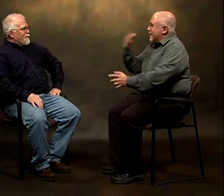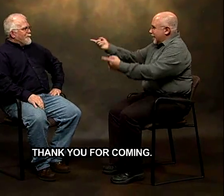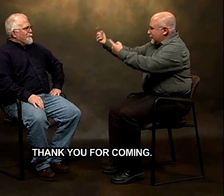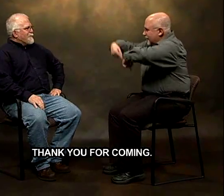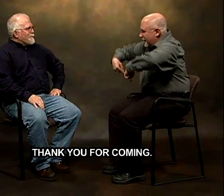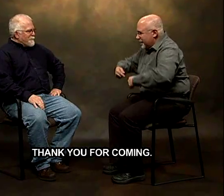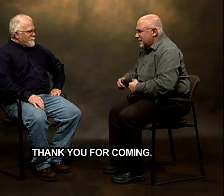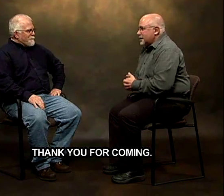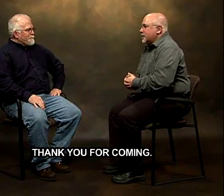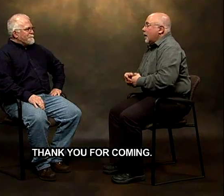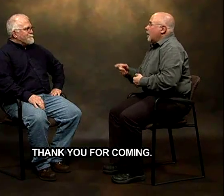Thank you for coming.